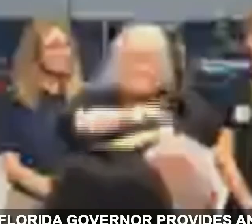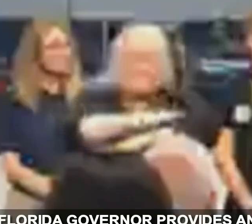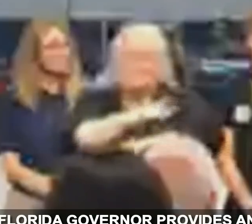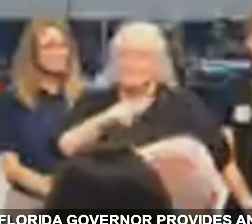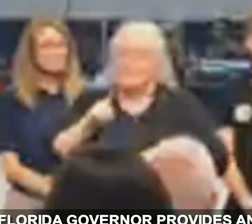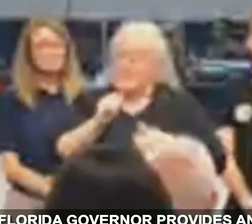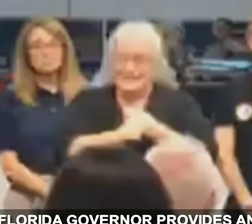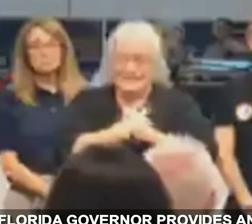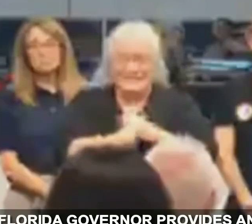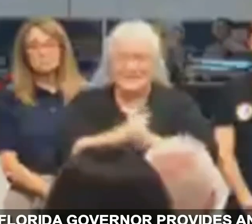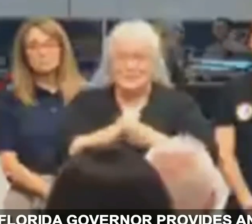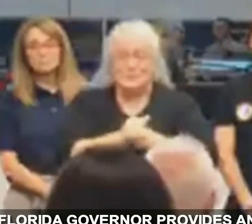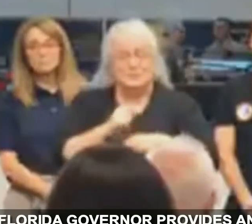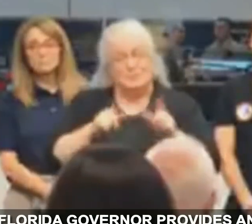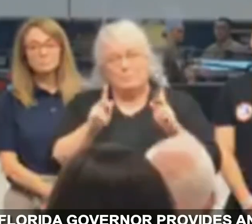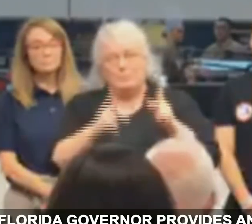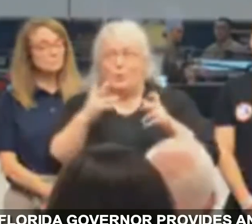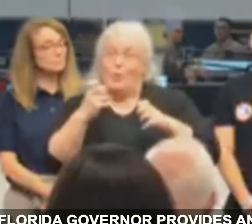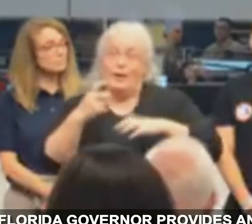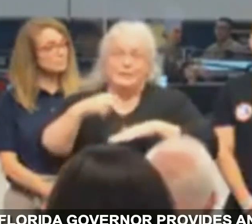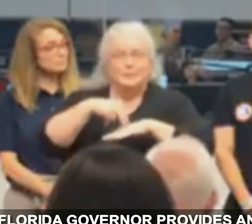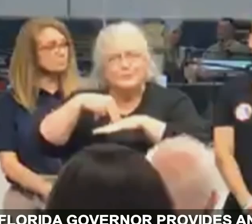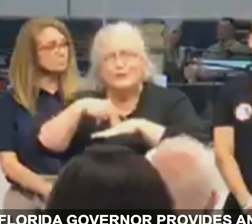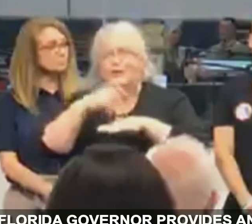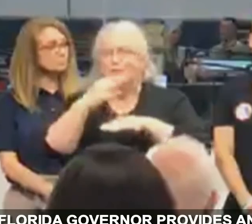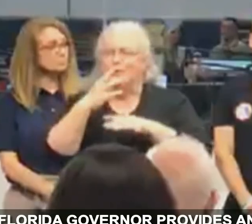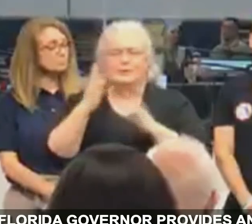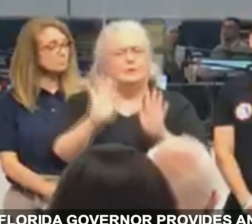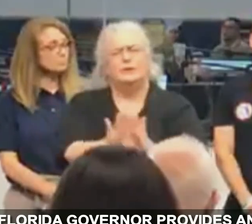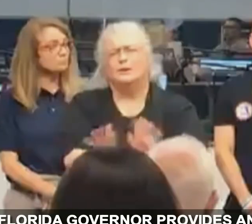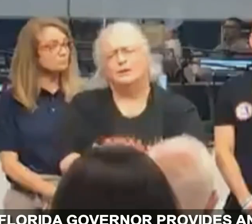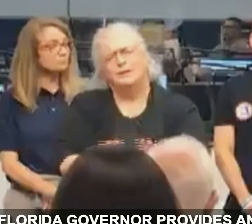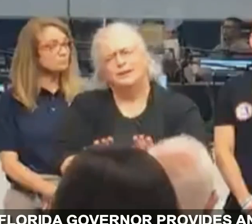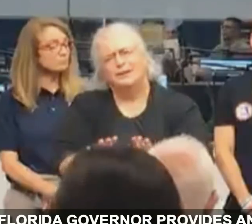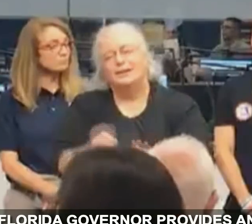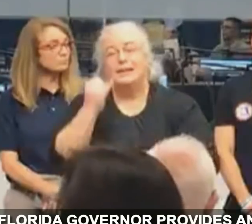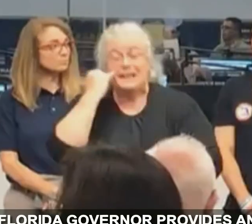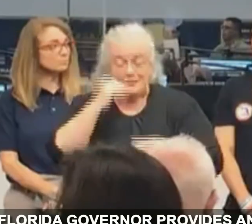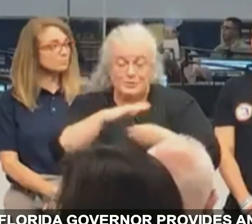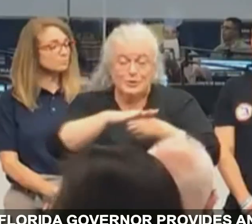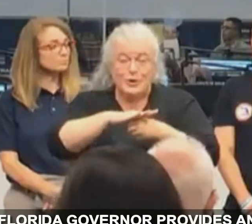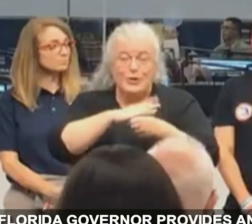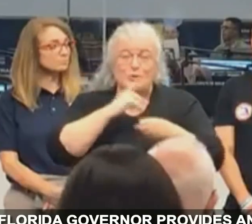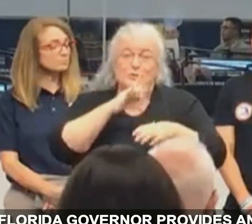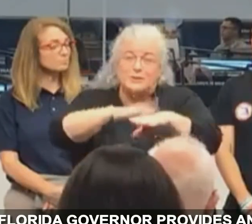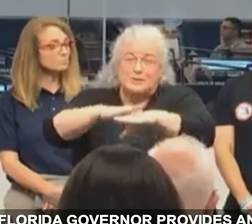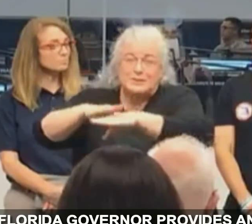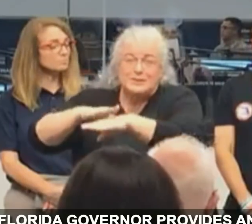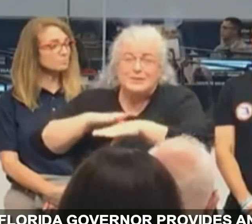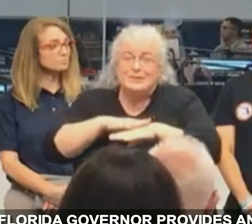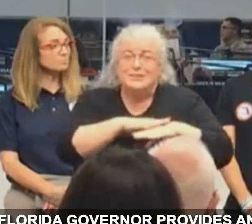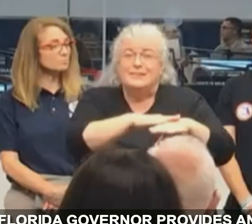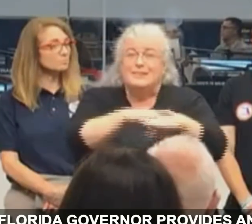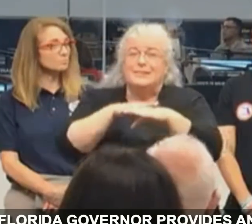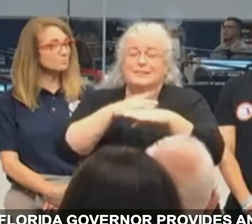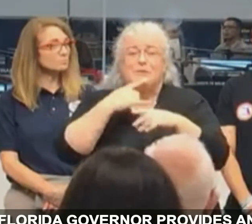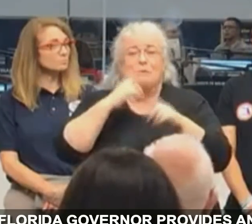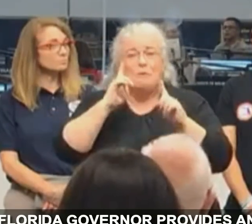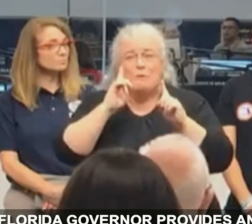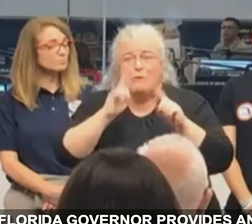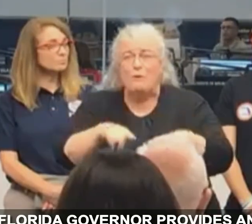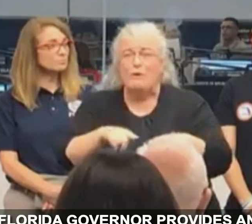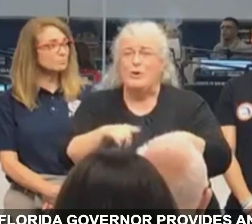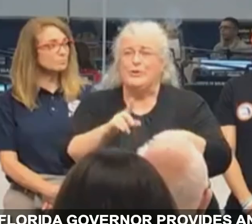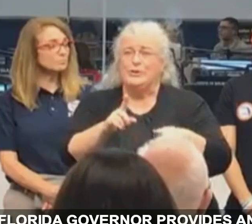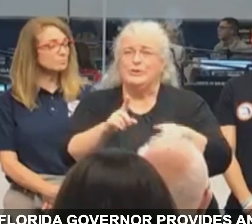hazardous and that's very dangerous. And so people need to heed the warnings. And if there's any type of orders issue with respect to that, they